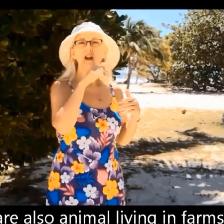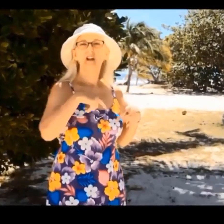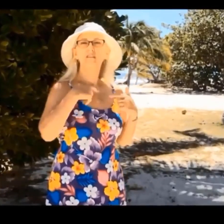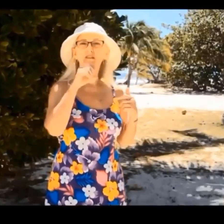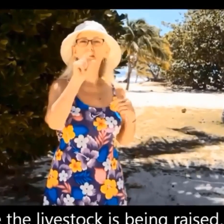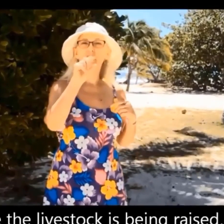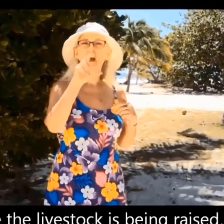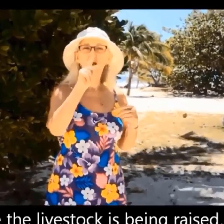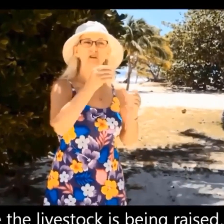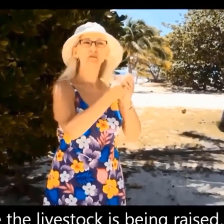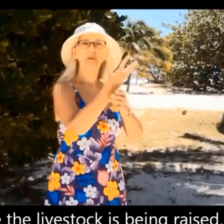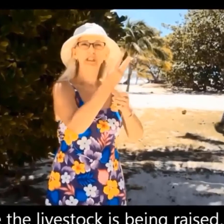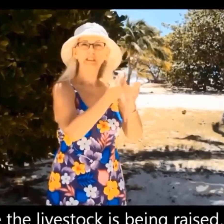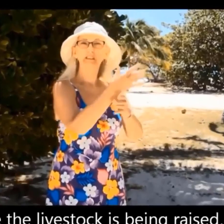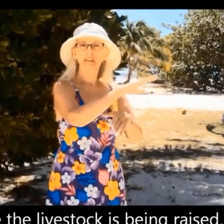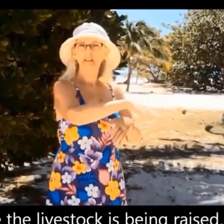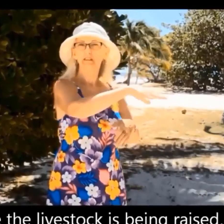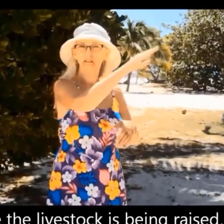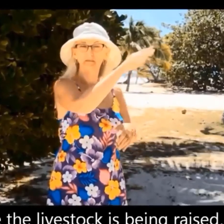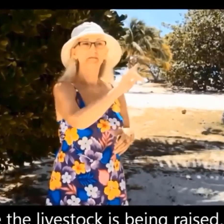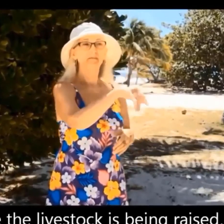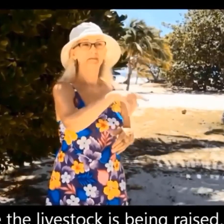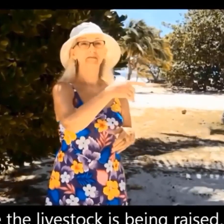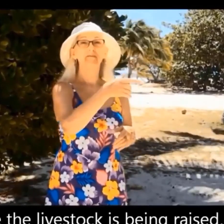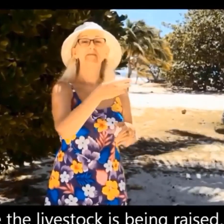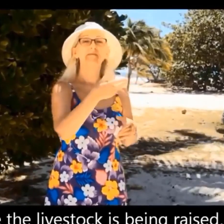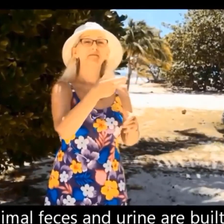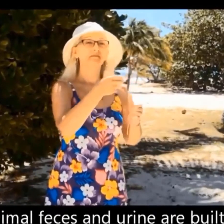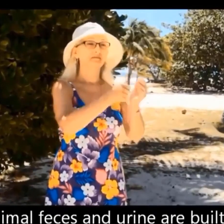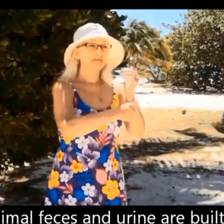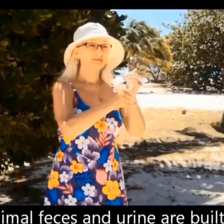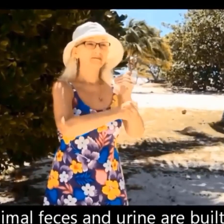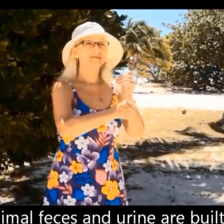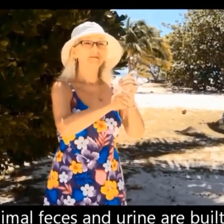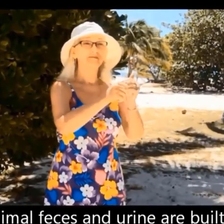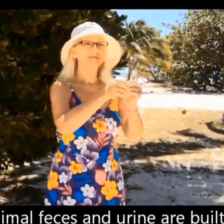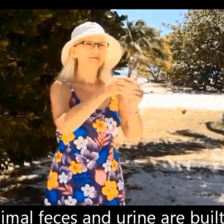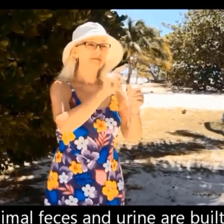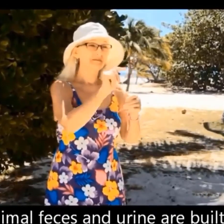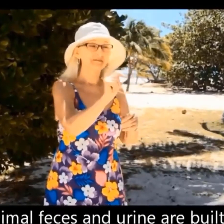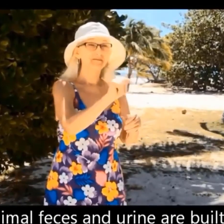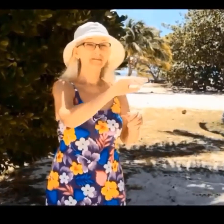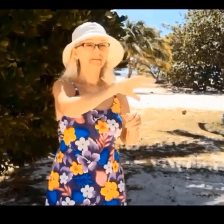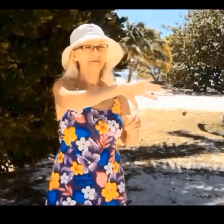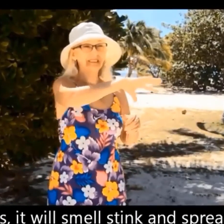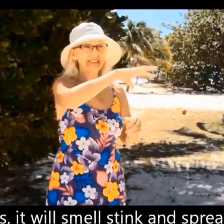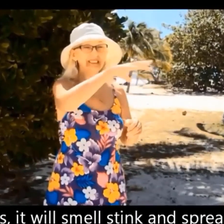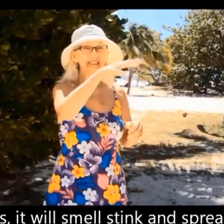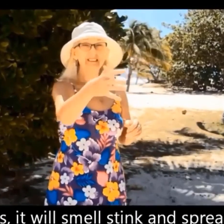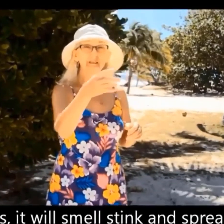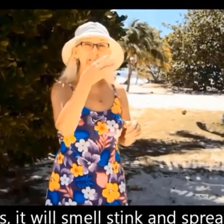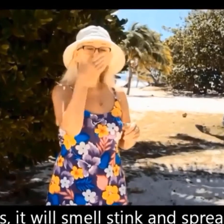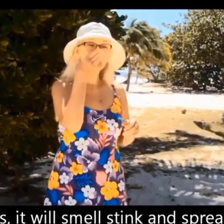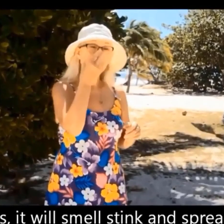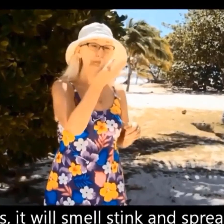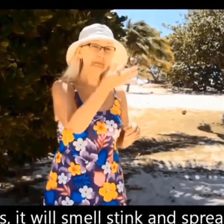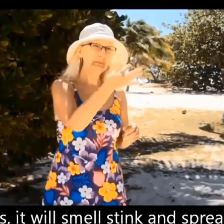in farms where the livestock is being raised. When animal feces and urine are built up by the tons, it